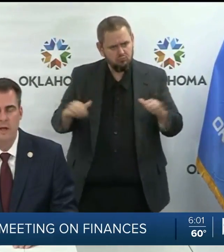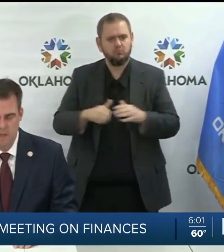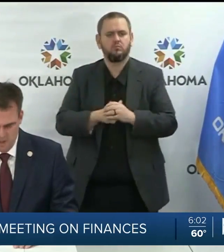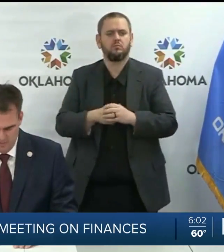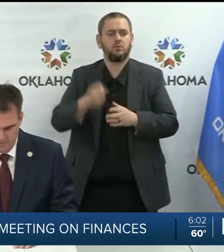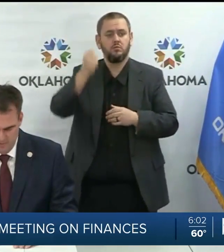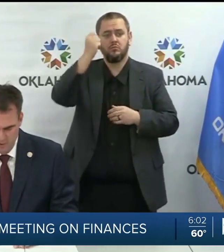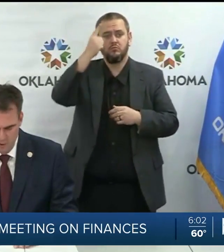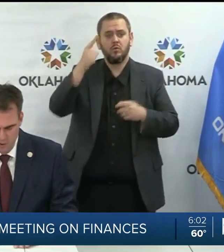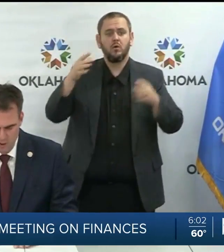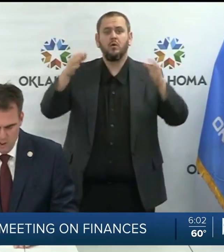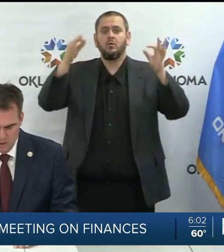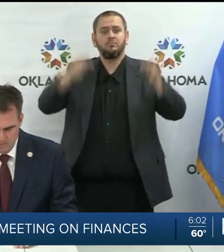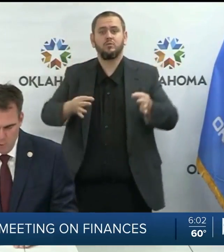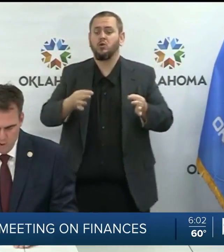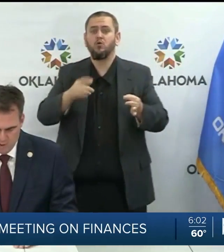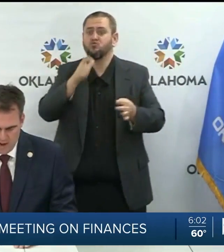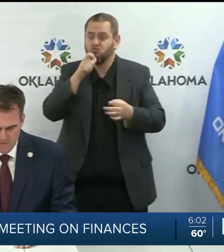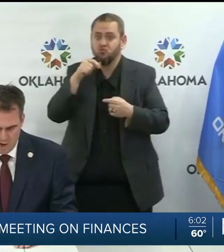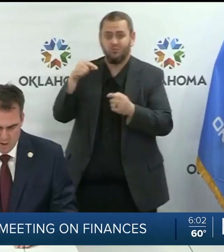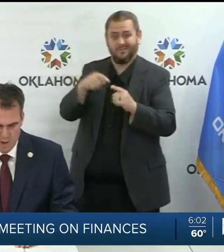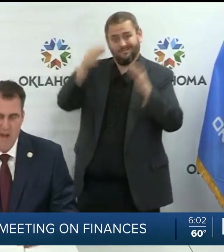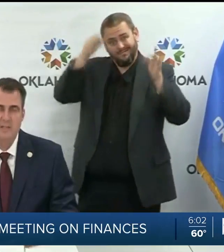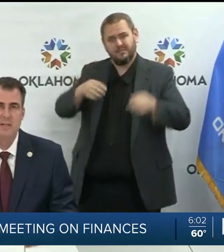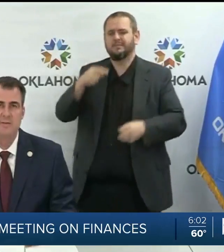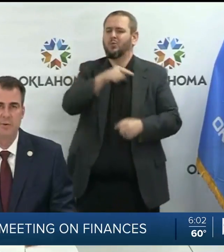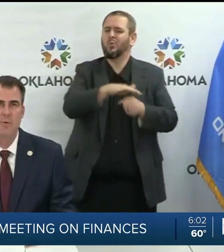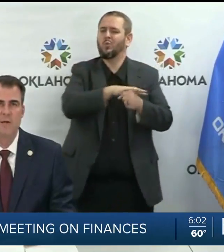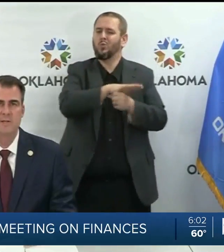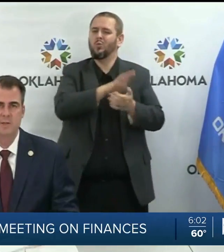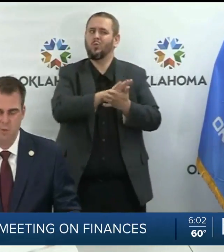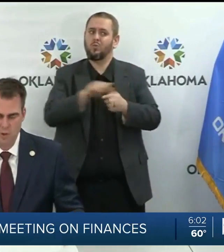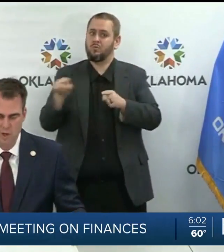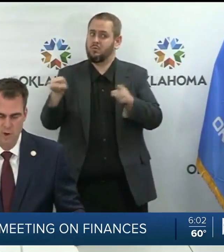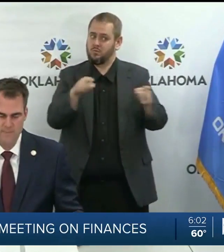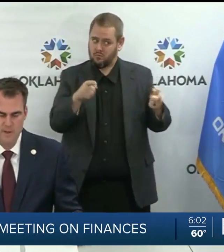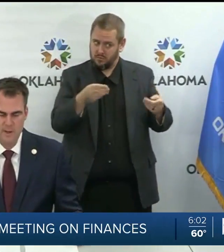the governor has issued a state of an emergency, an additional $201 million could be freed up.